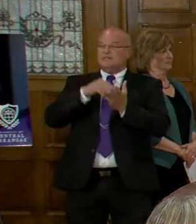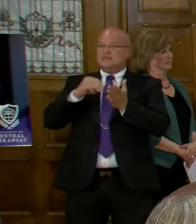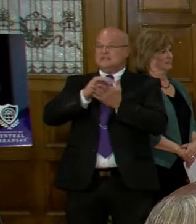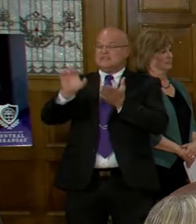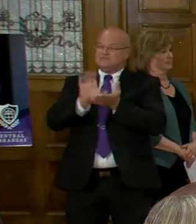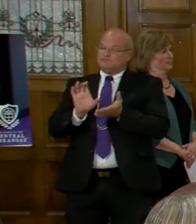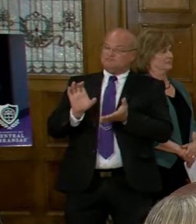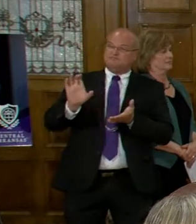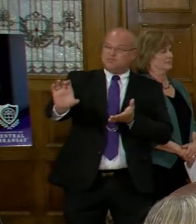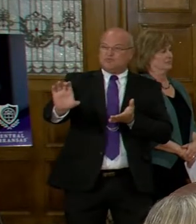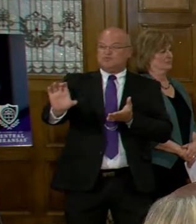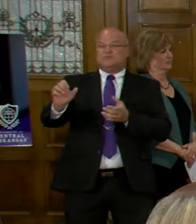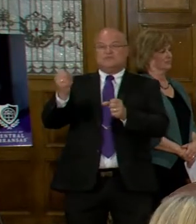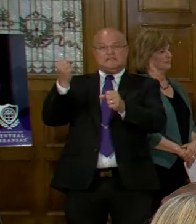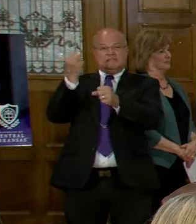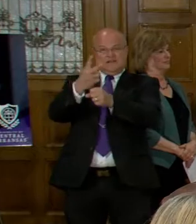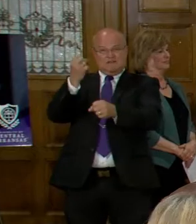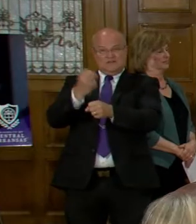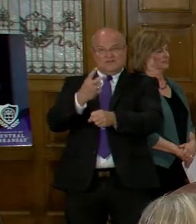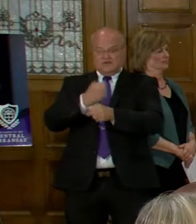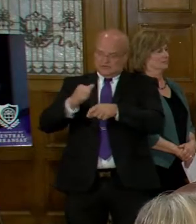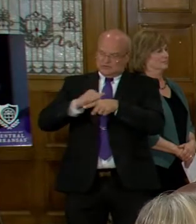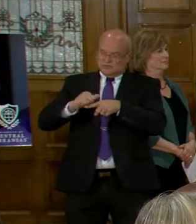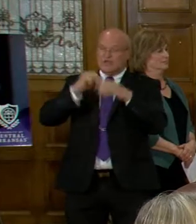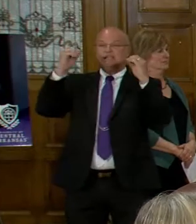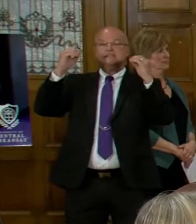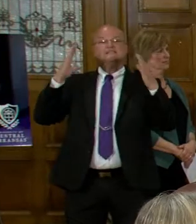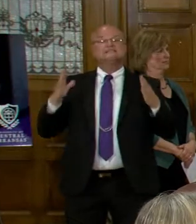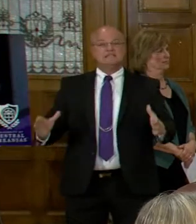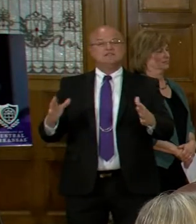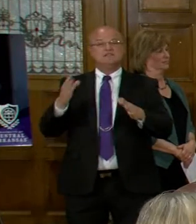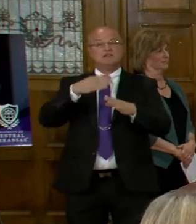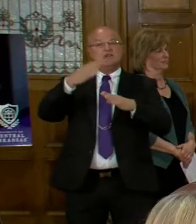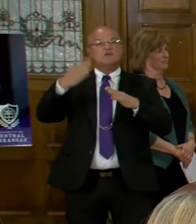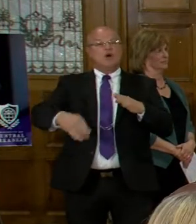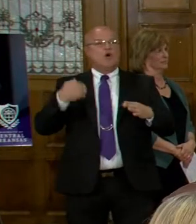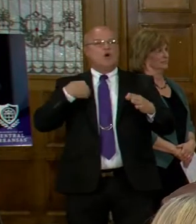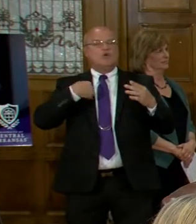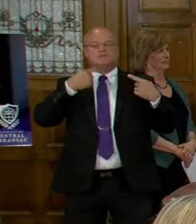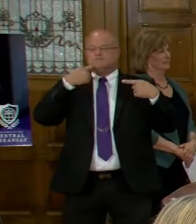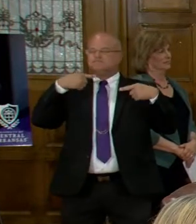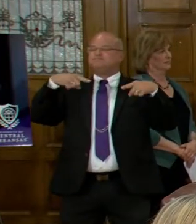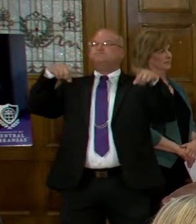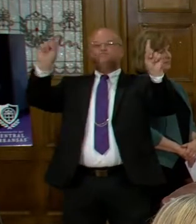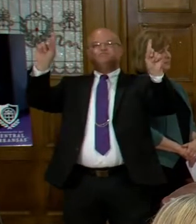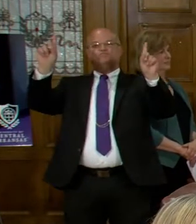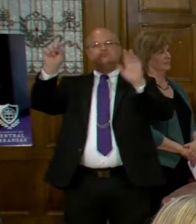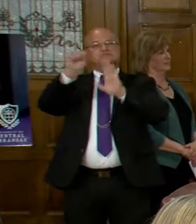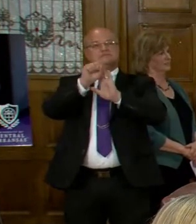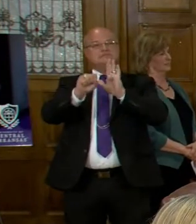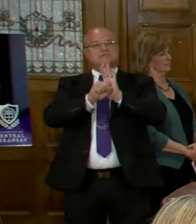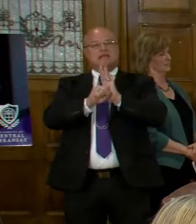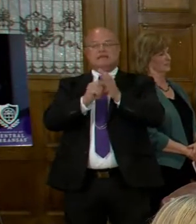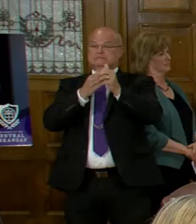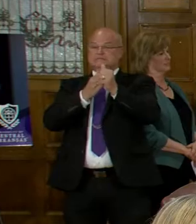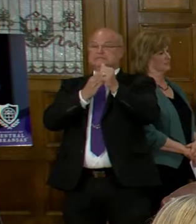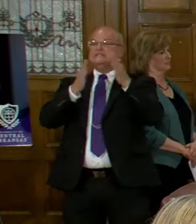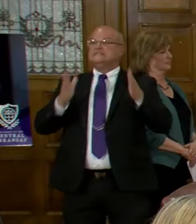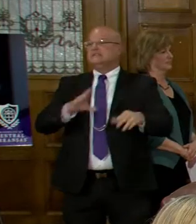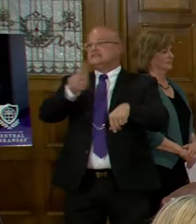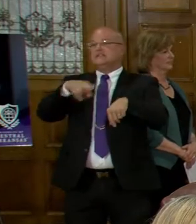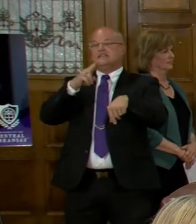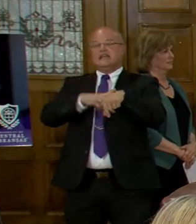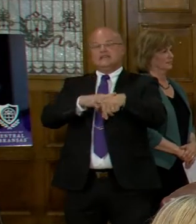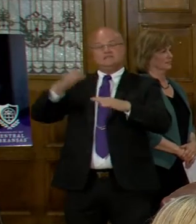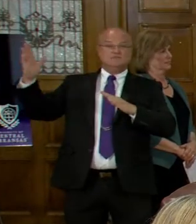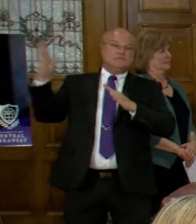it each biennium, retraining teachers, and as a result, we have soared as a state to be one of the leaders in the nation,